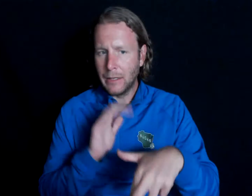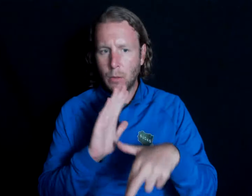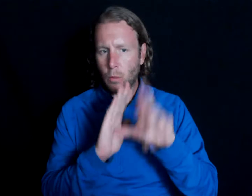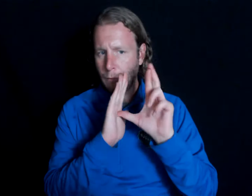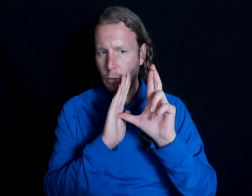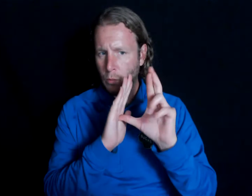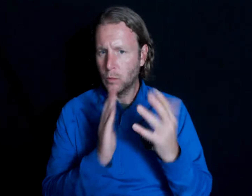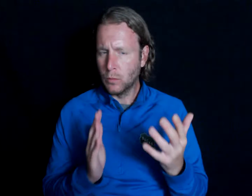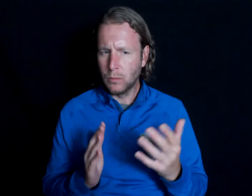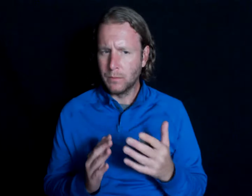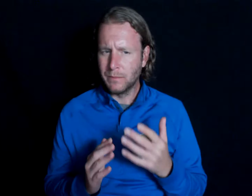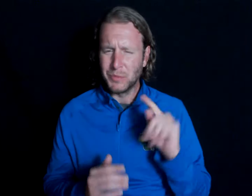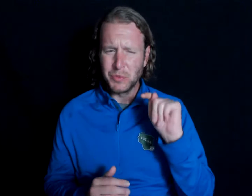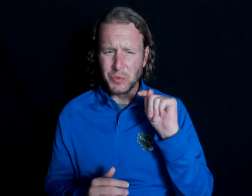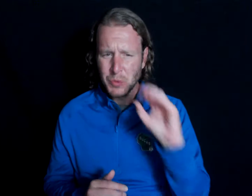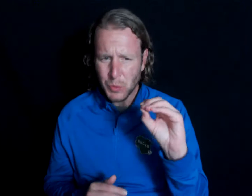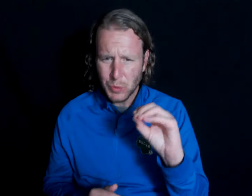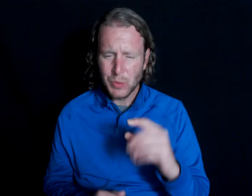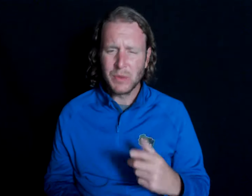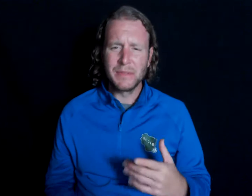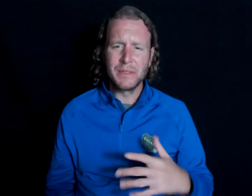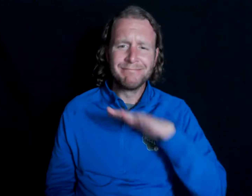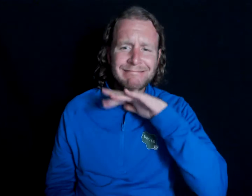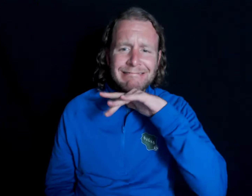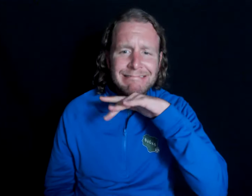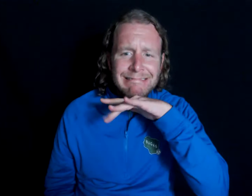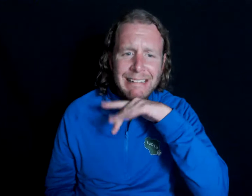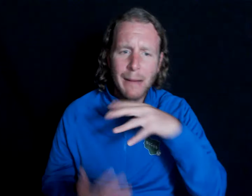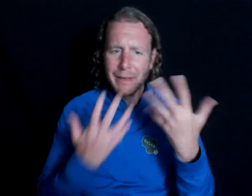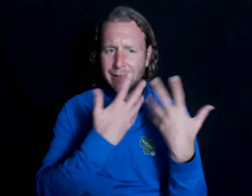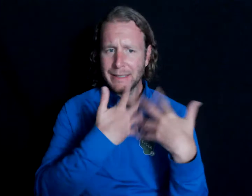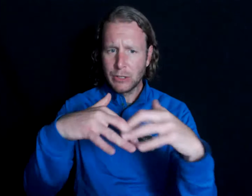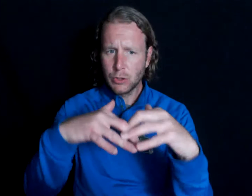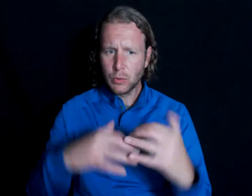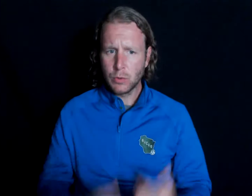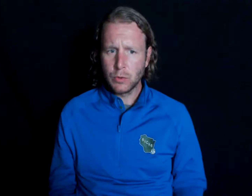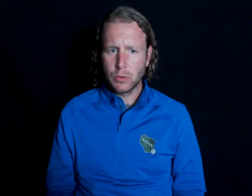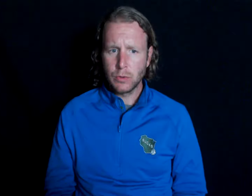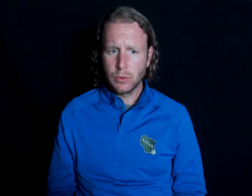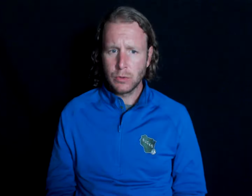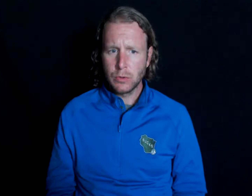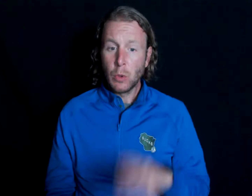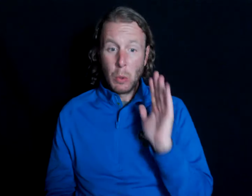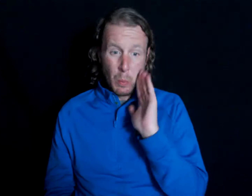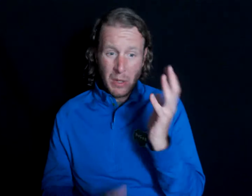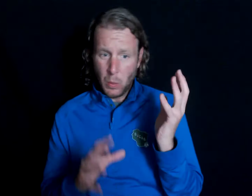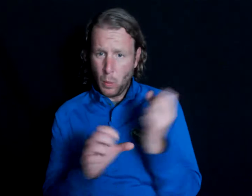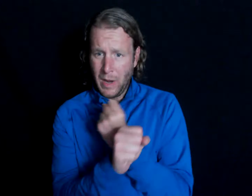many turnovers, sloppy execution. Like, you're going to walk out of here with a win, but I don't know how good you